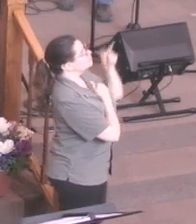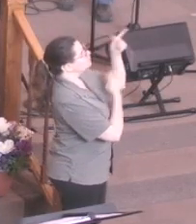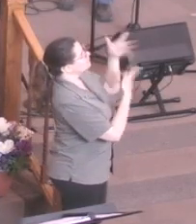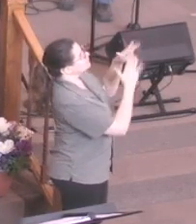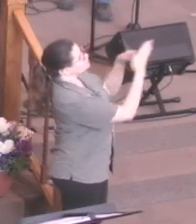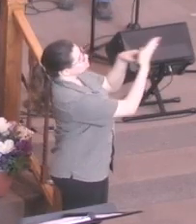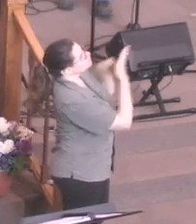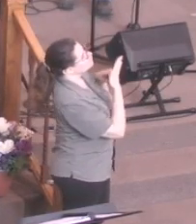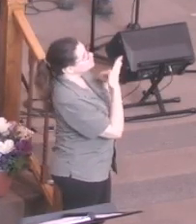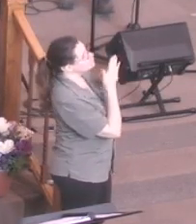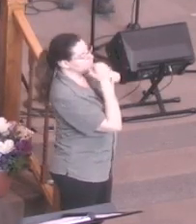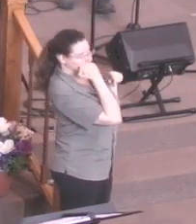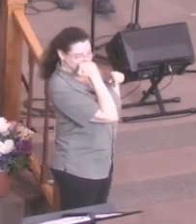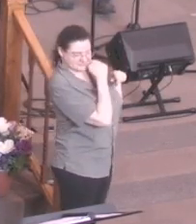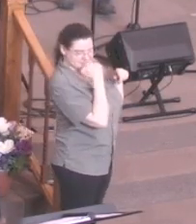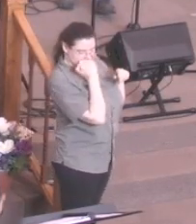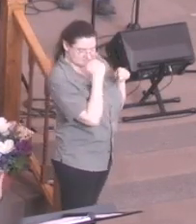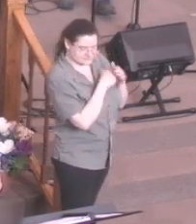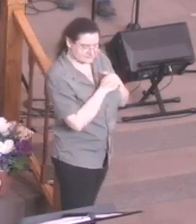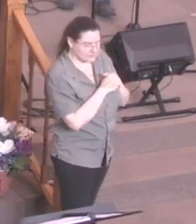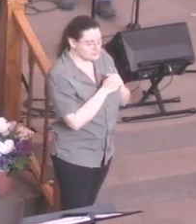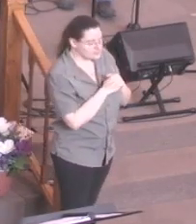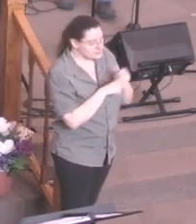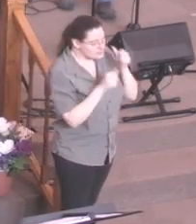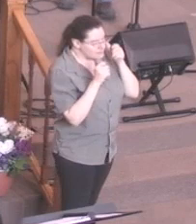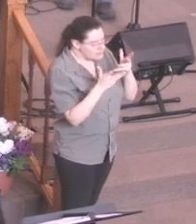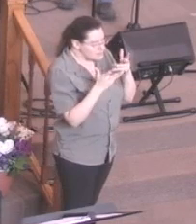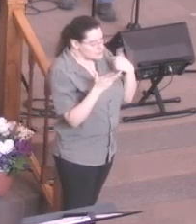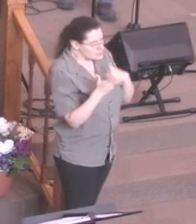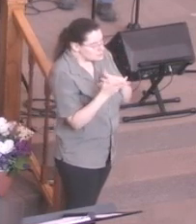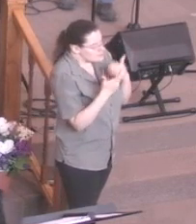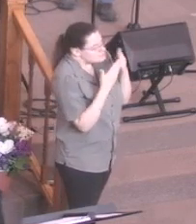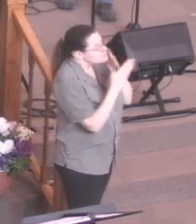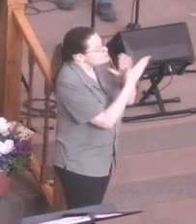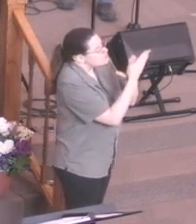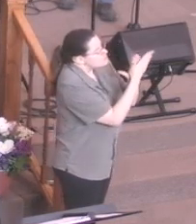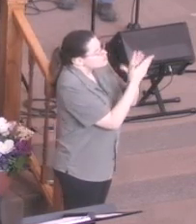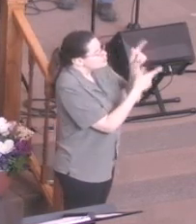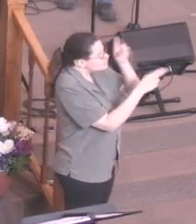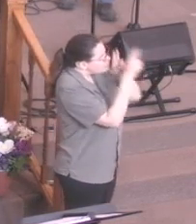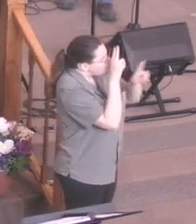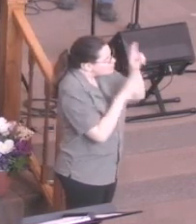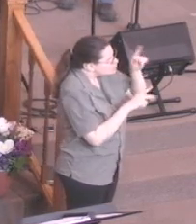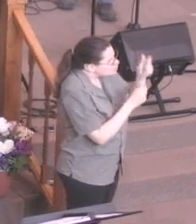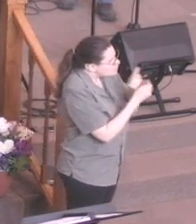us. So Father God, we just praise you. We honor you in all we do.